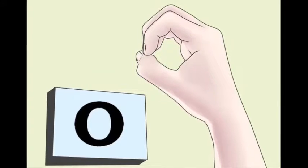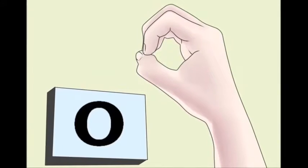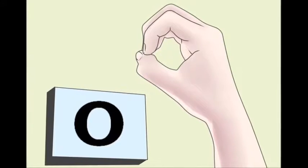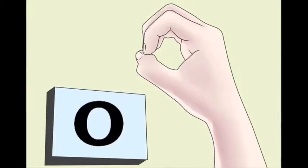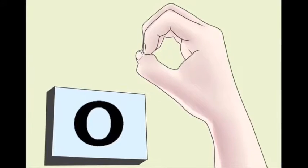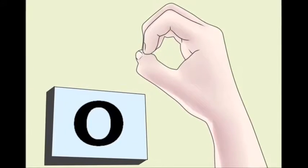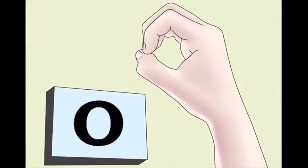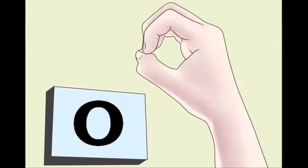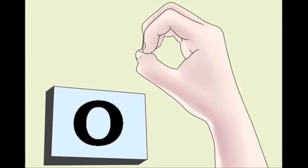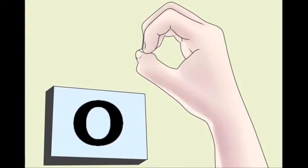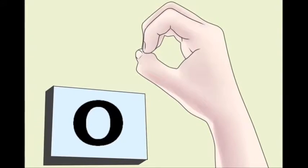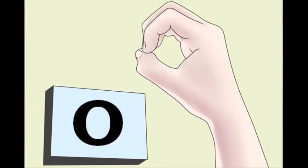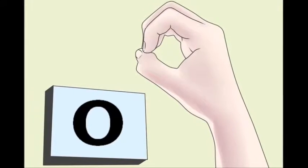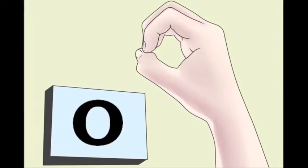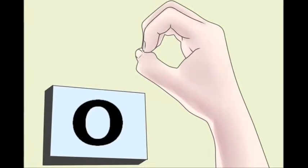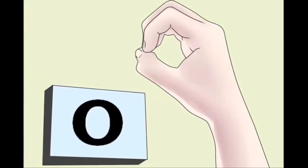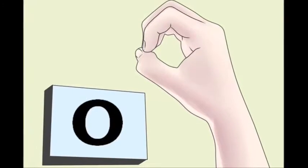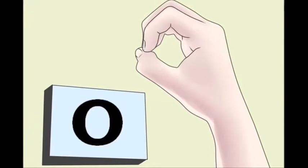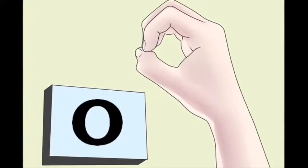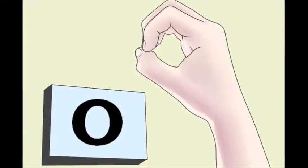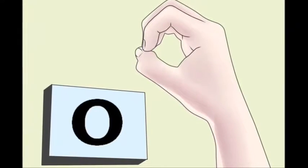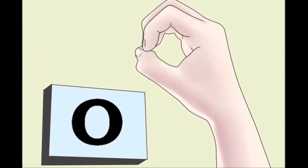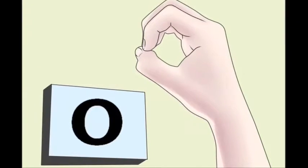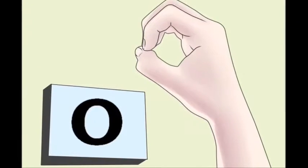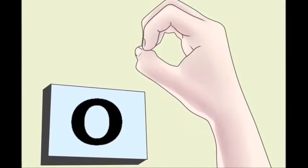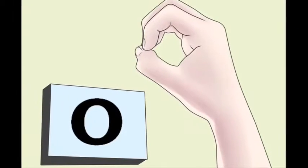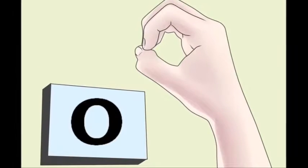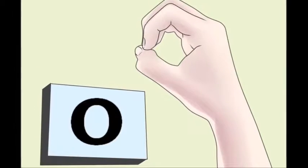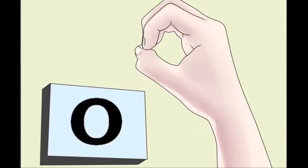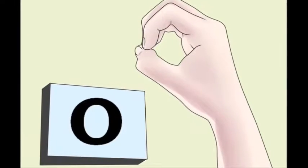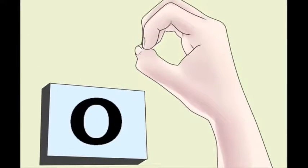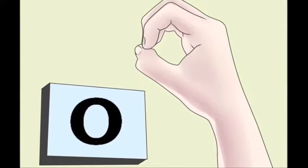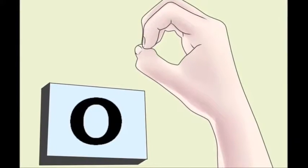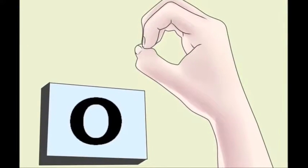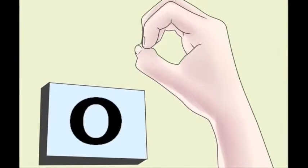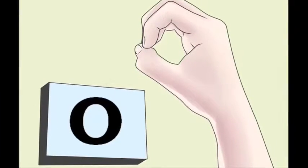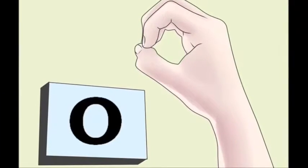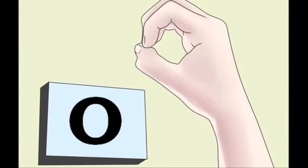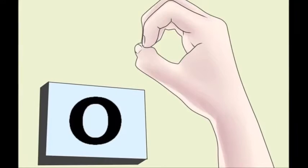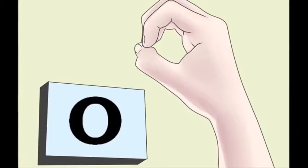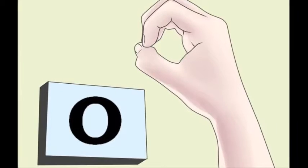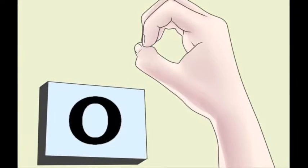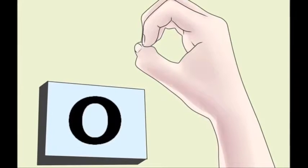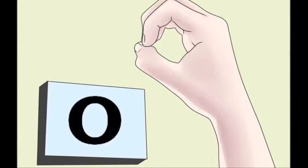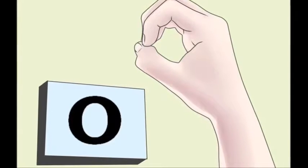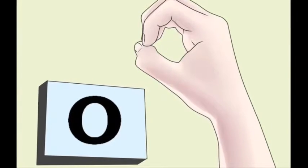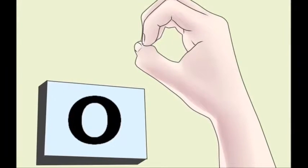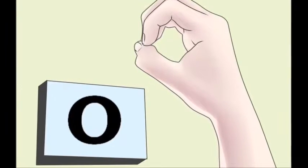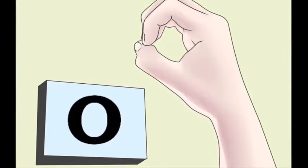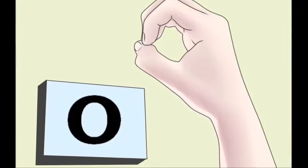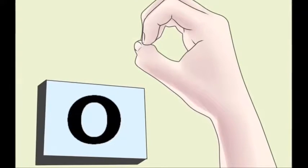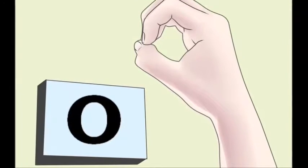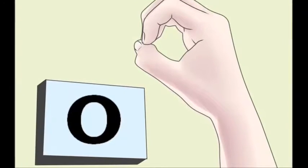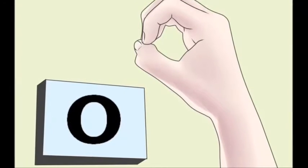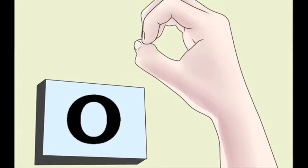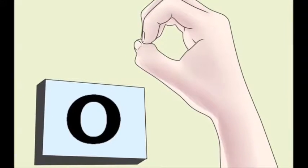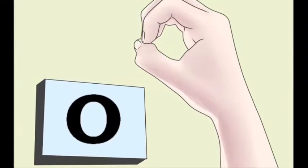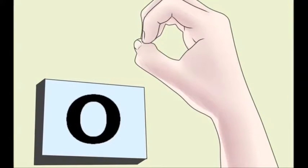your middle finger over your index finger. S. McAfee stamp your tombe on top of your finger.